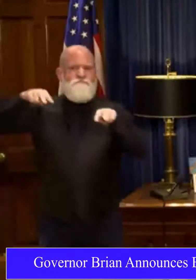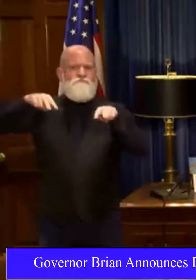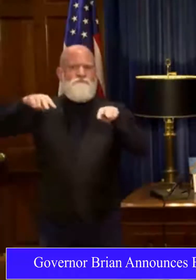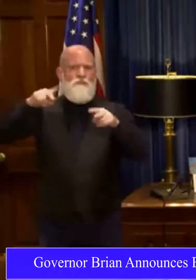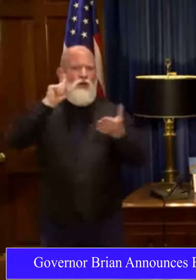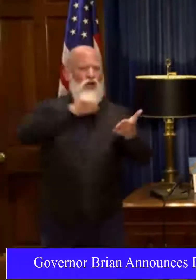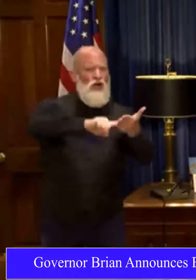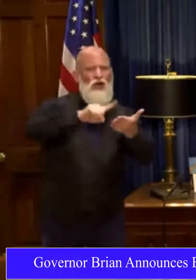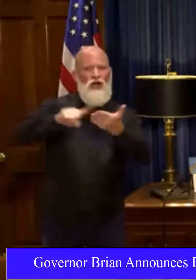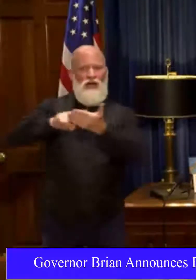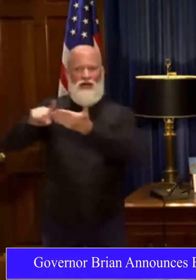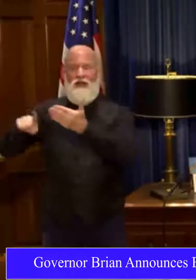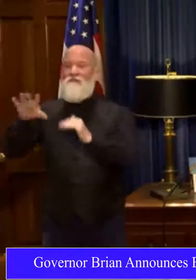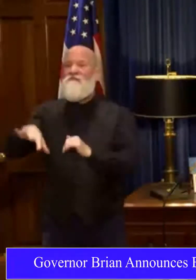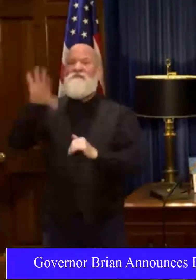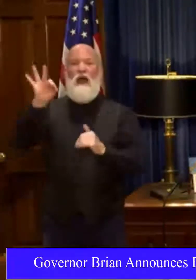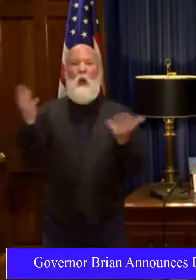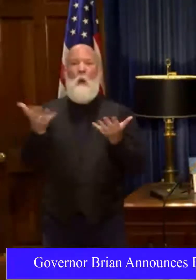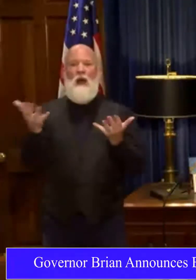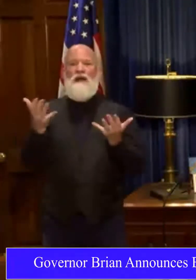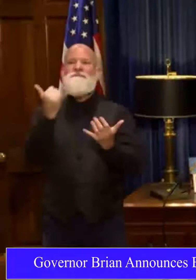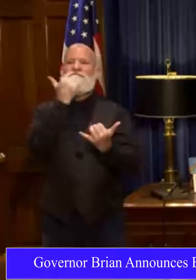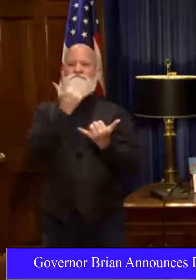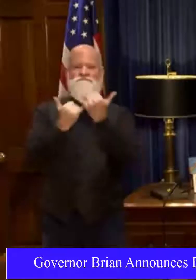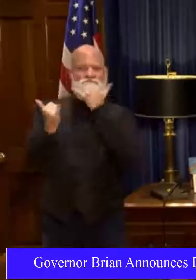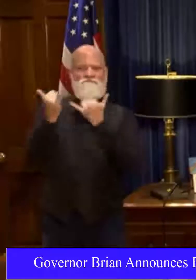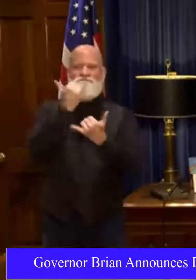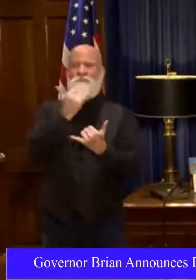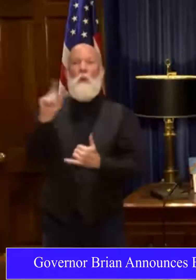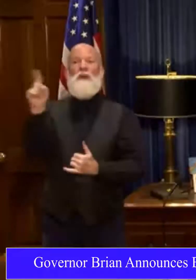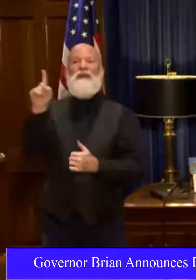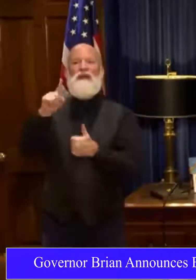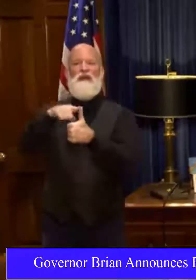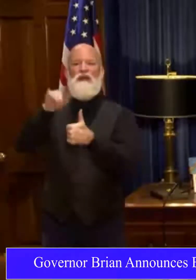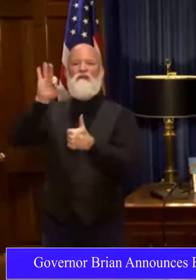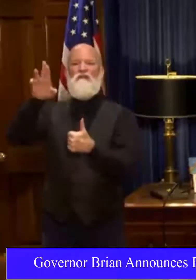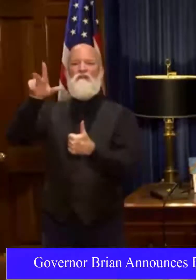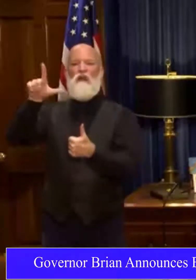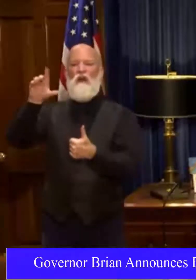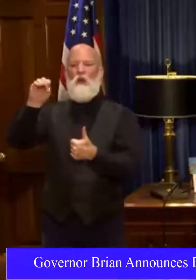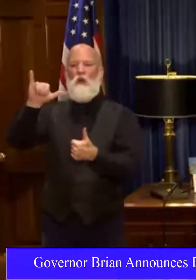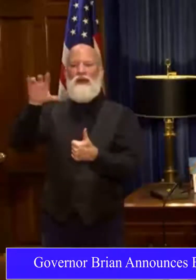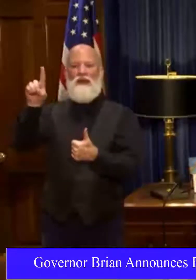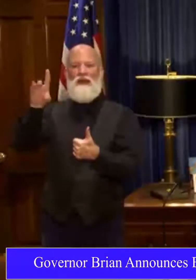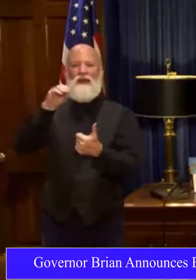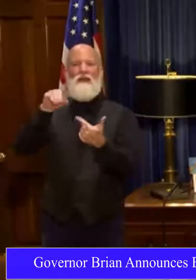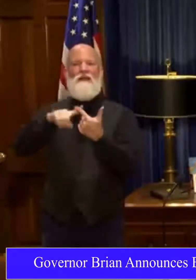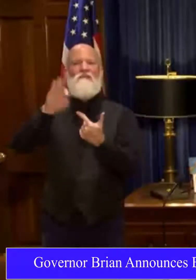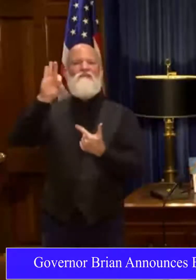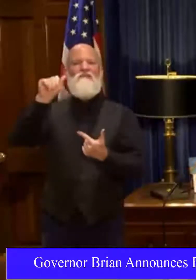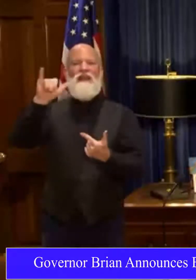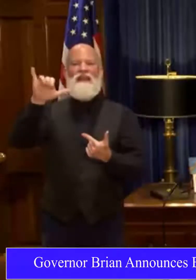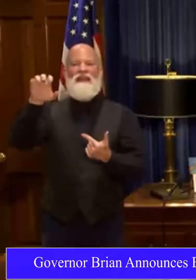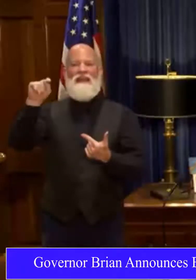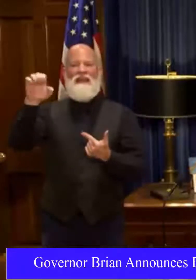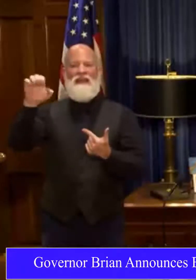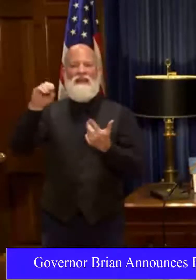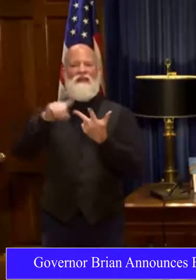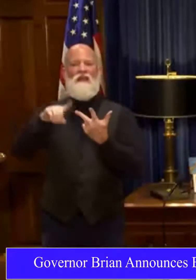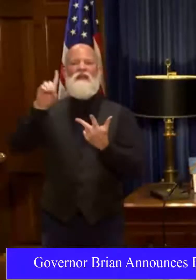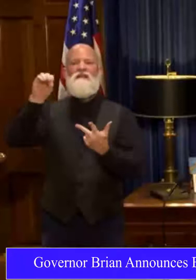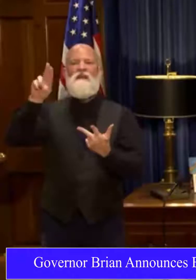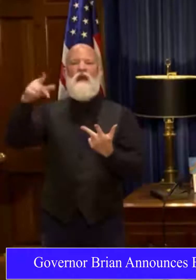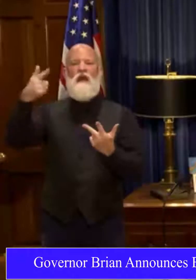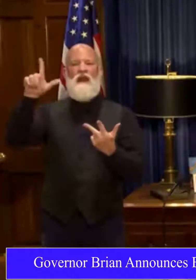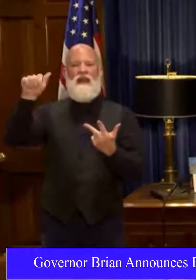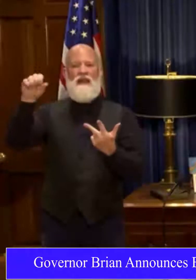counties, including Floyd, Fayette, Douglas, and Walton. It is important for Georgians to know